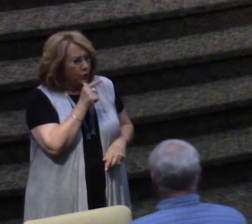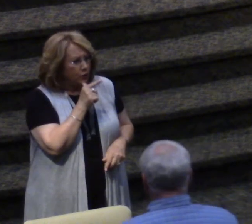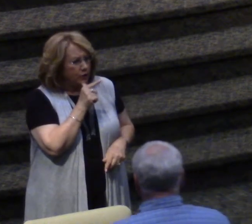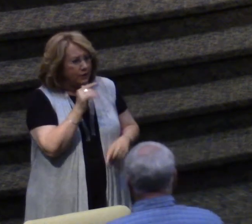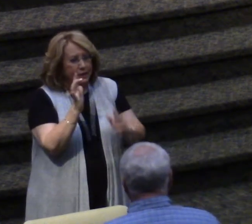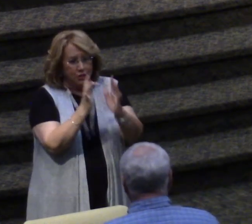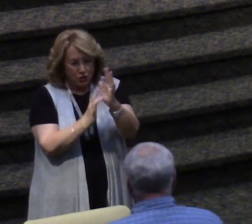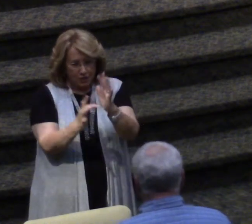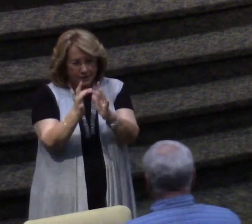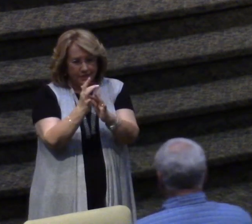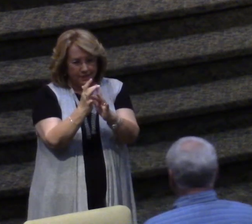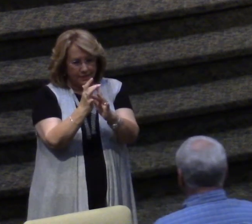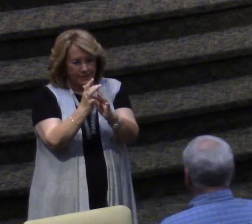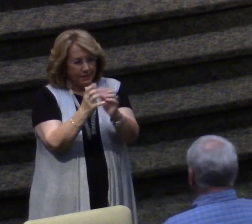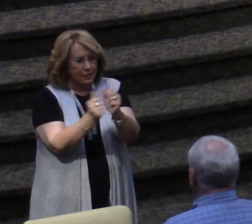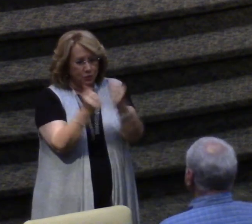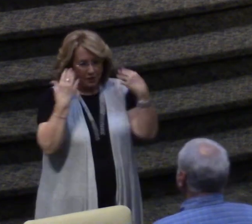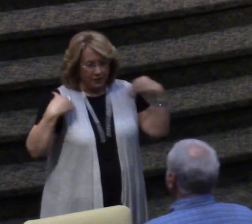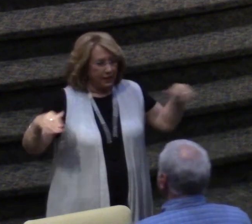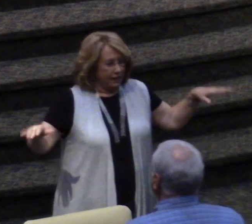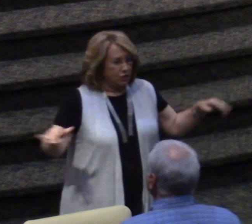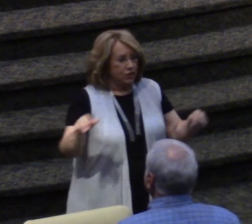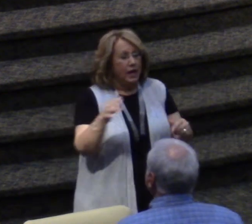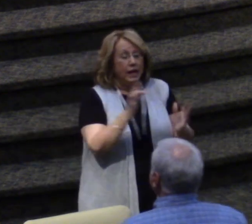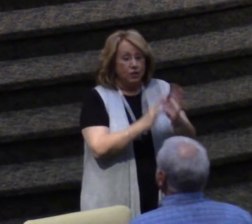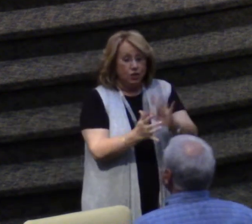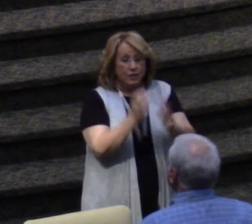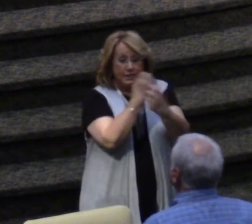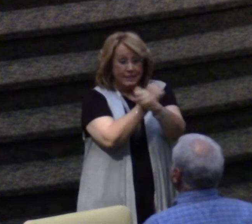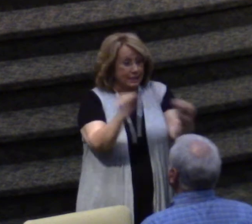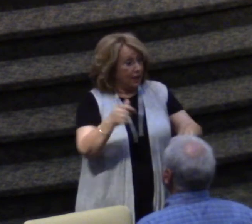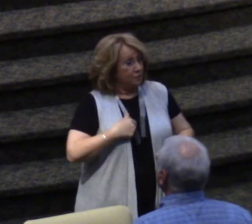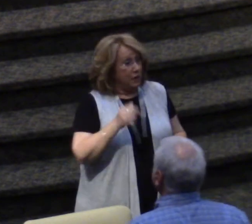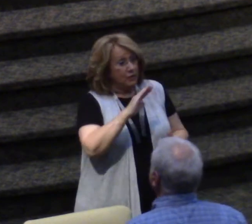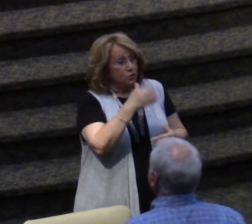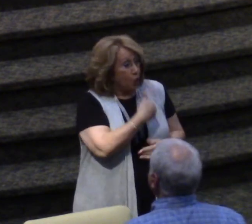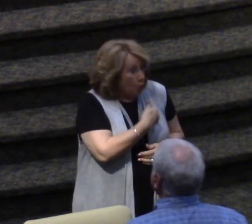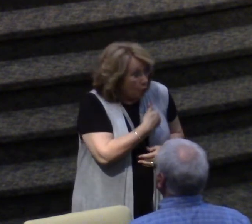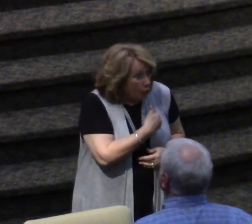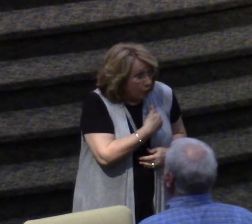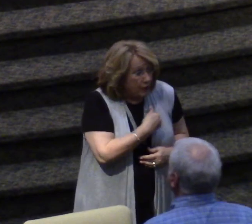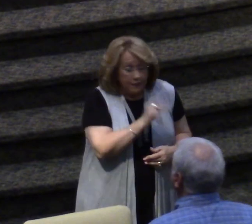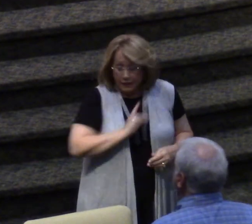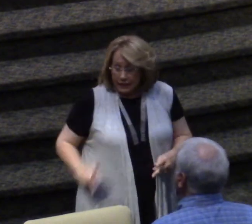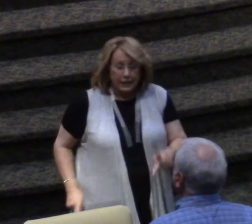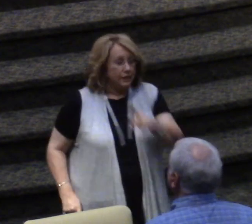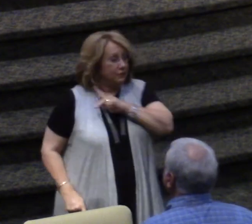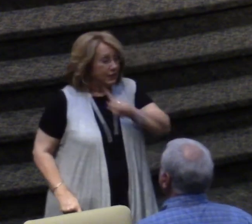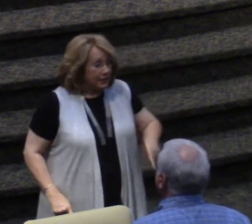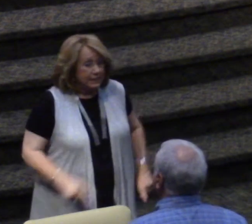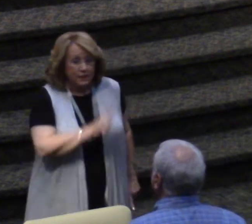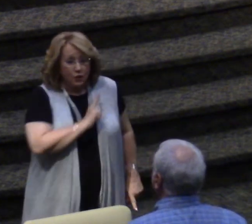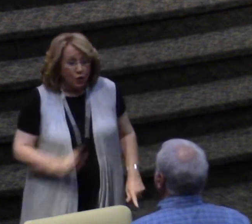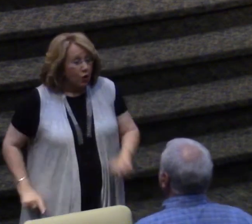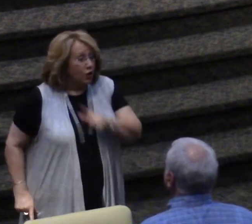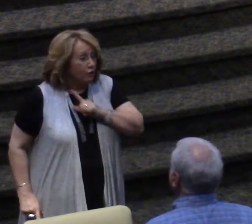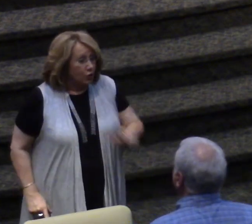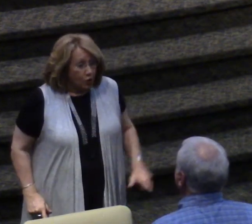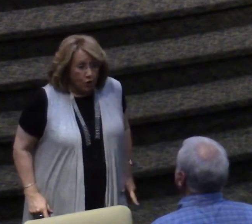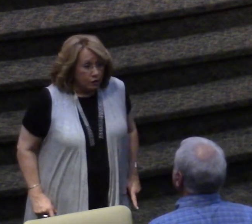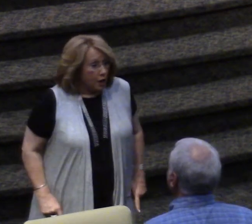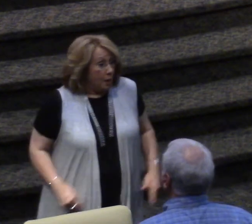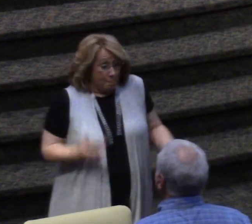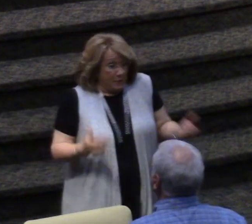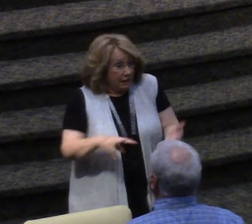there. And when Jesus saved my soul, I like to think of the King of Kings and the Lord of Lords. He might have cut a rug right there and said,